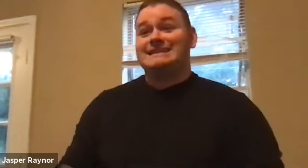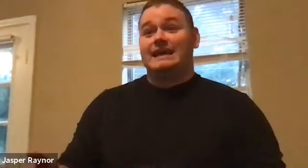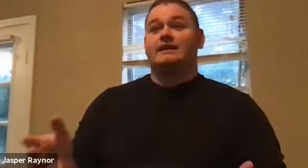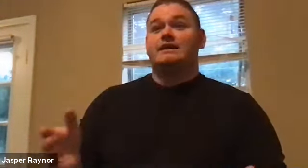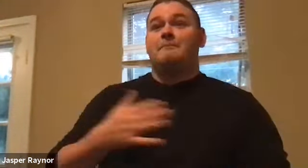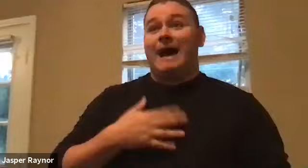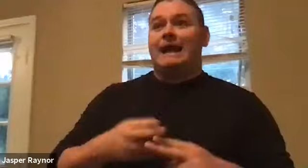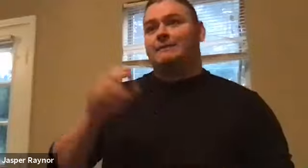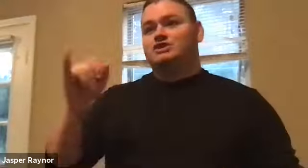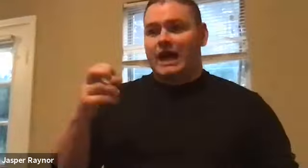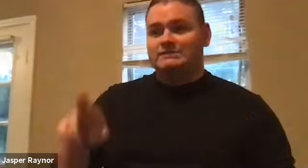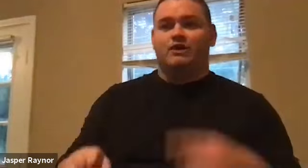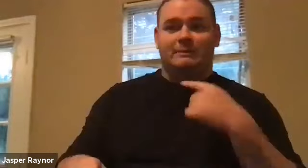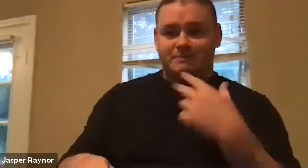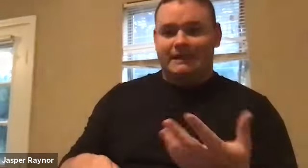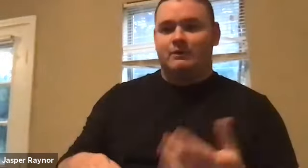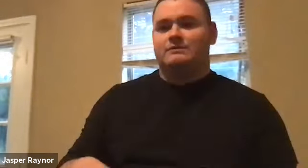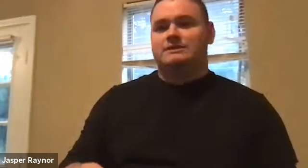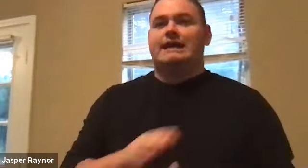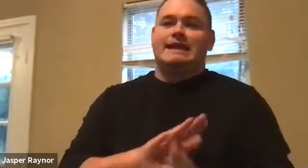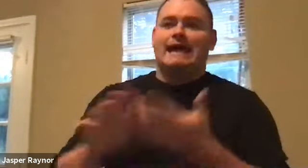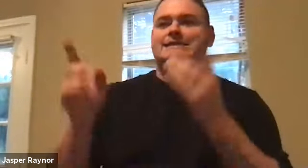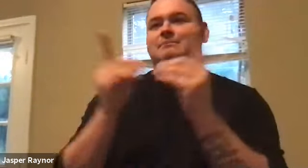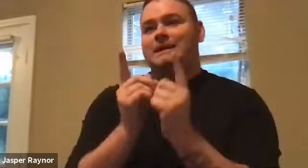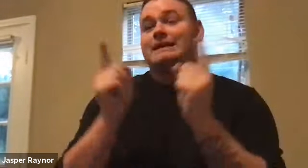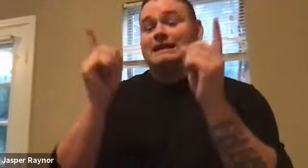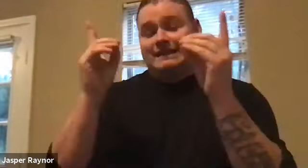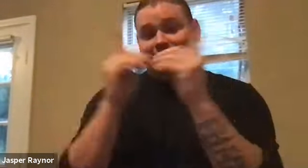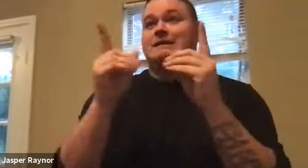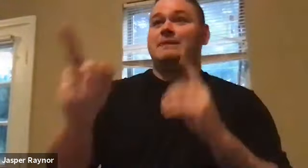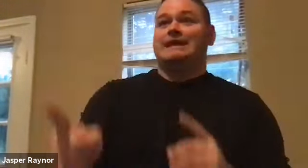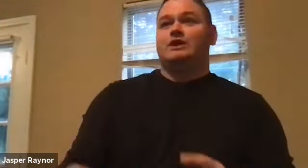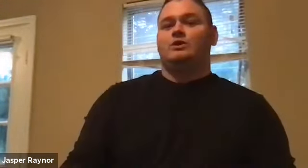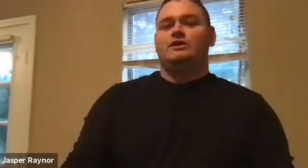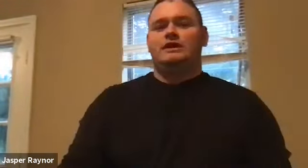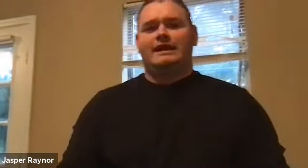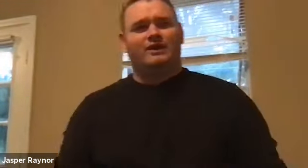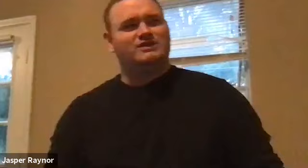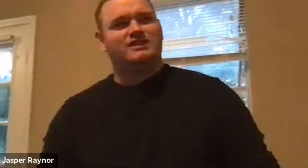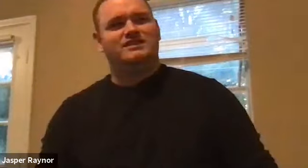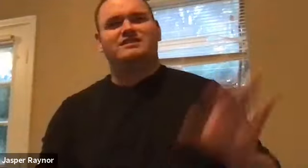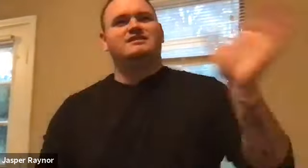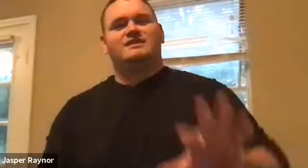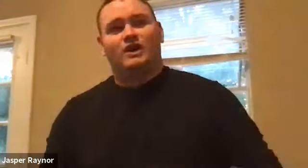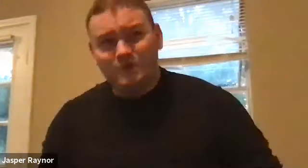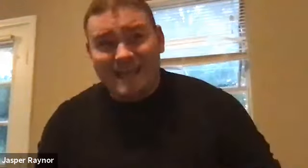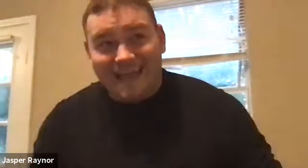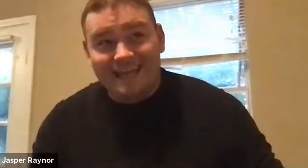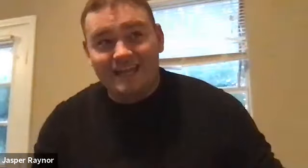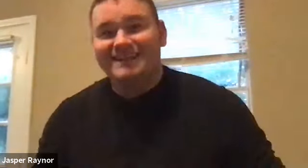said, "My name is Jasper, and I'm speaking while I'm signing. Nice to meet you." And he goes, "Are you gay?" I